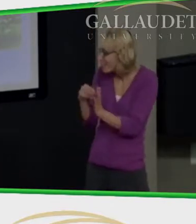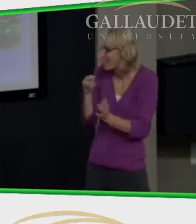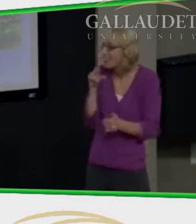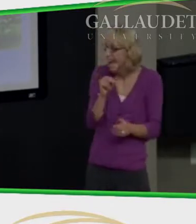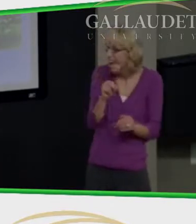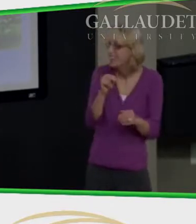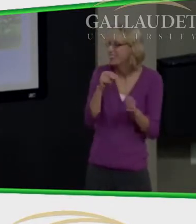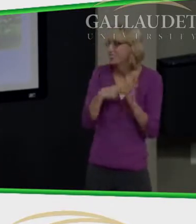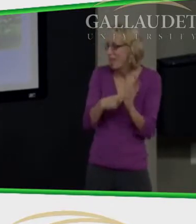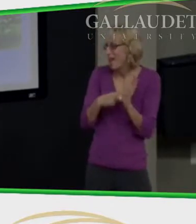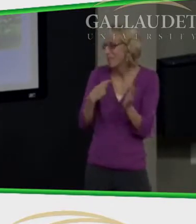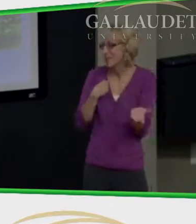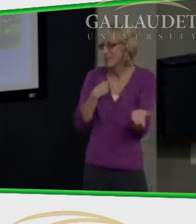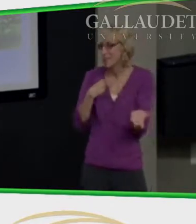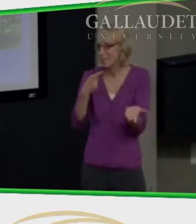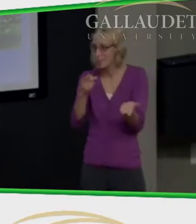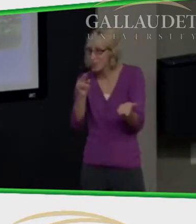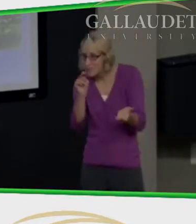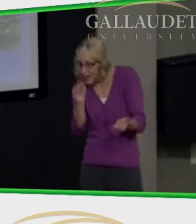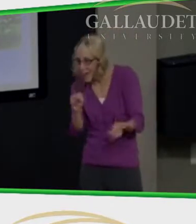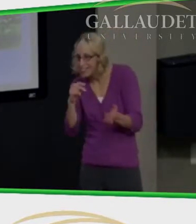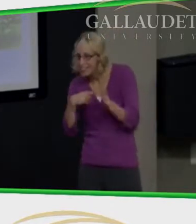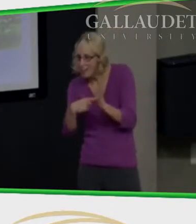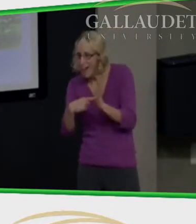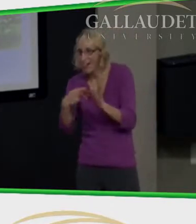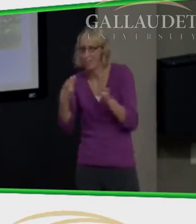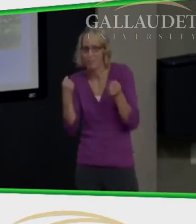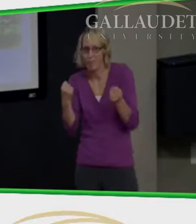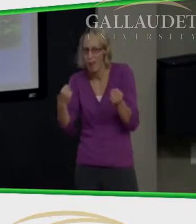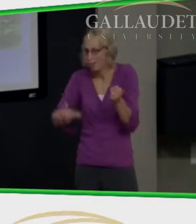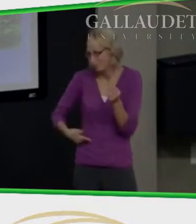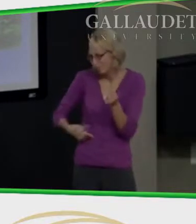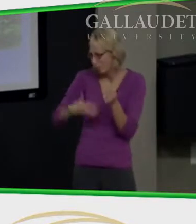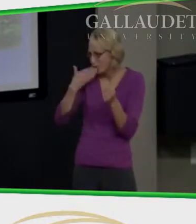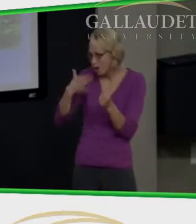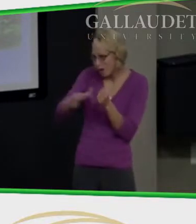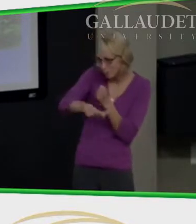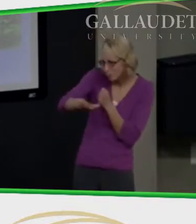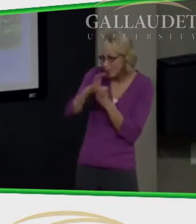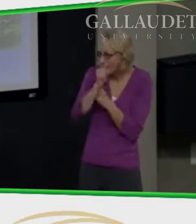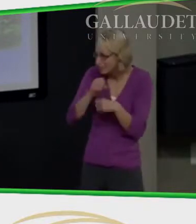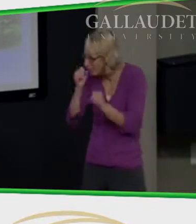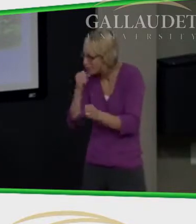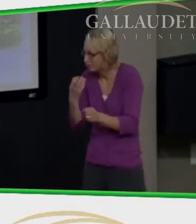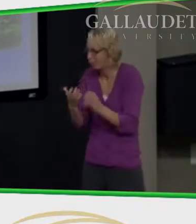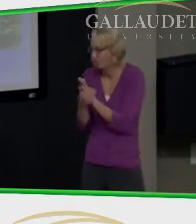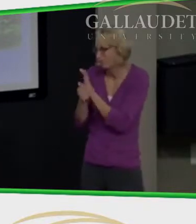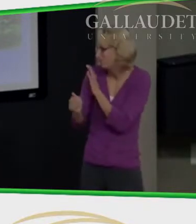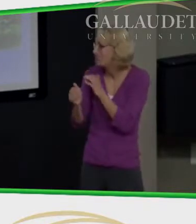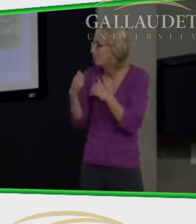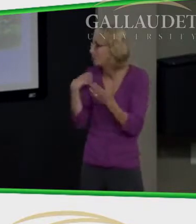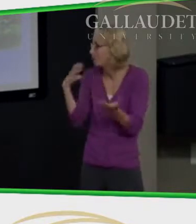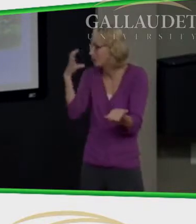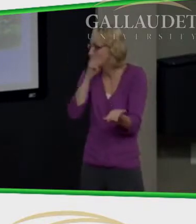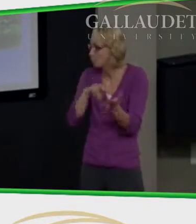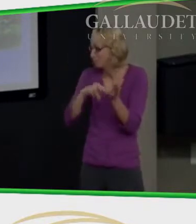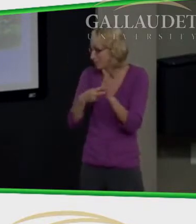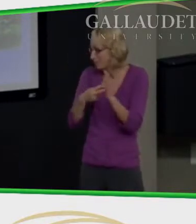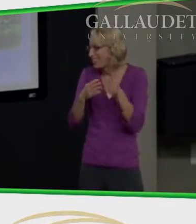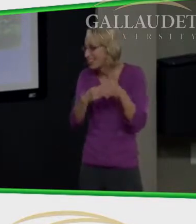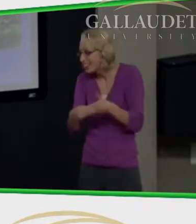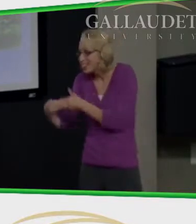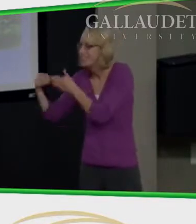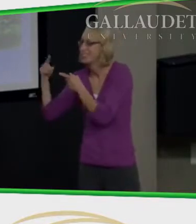modalities there, the instruction in ASL, and then the symbolic and non-symbolic, I think, gives us a good sort of intuitive